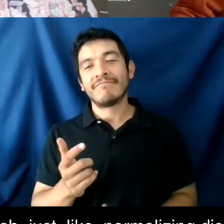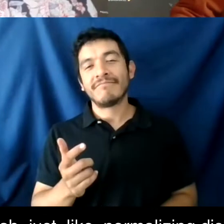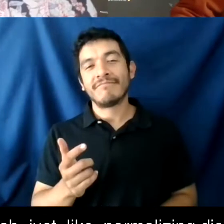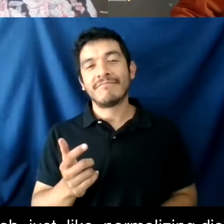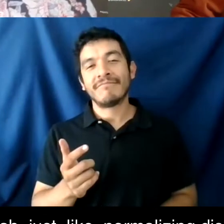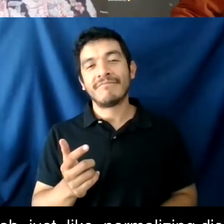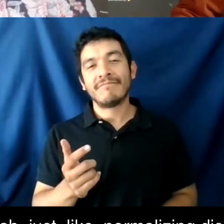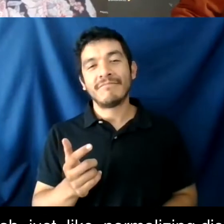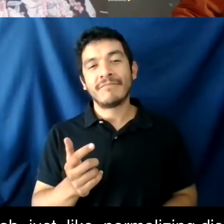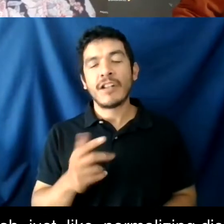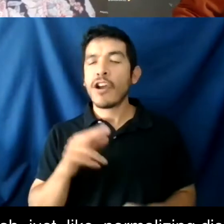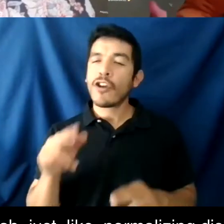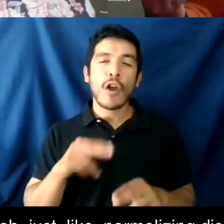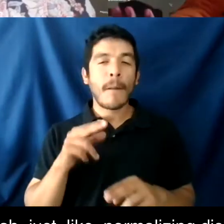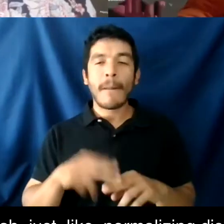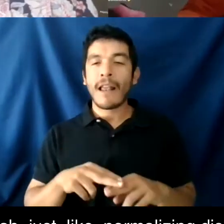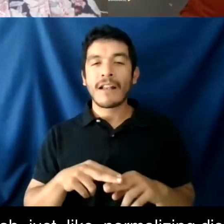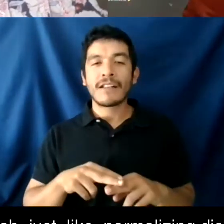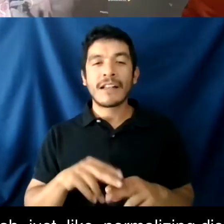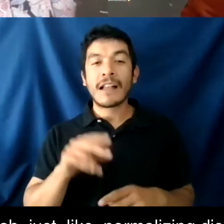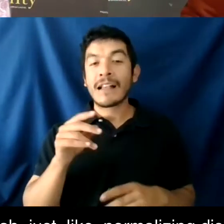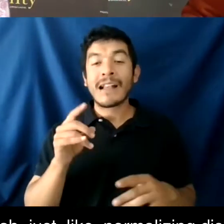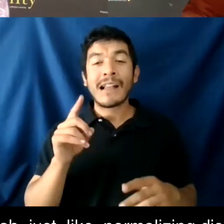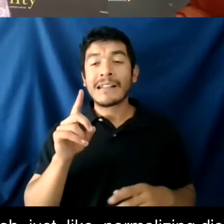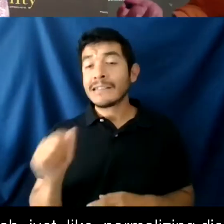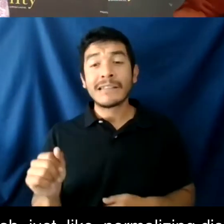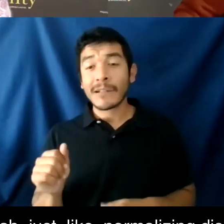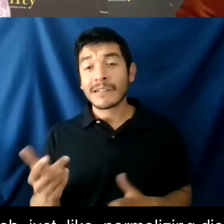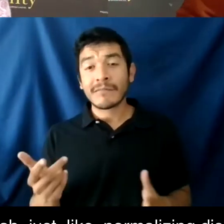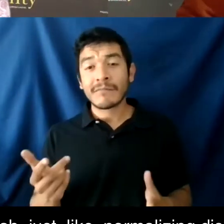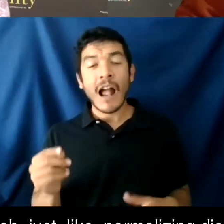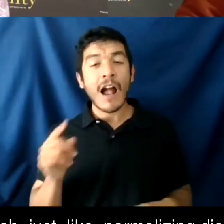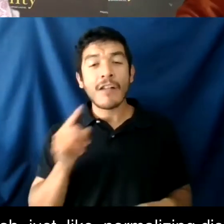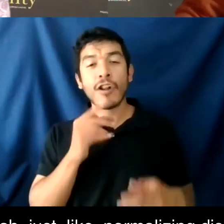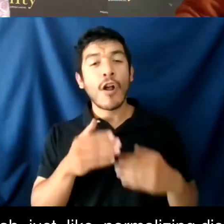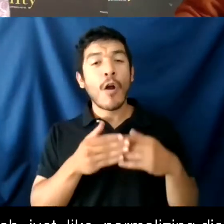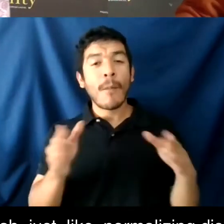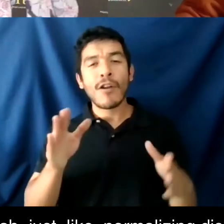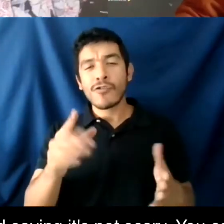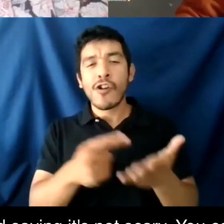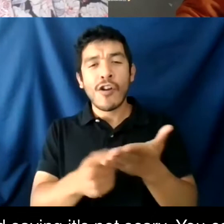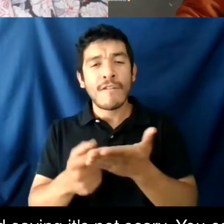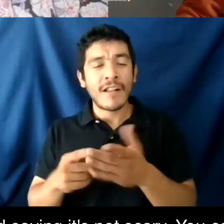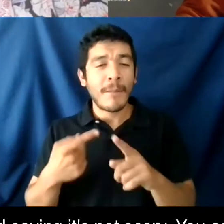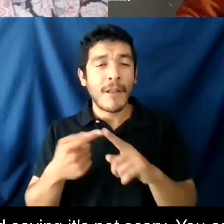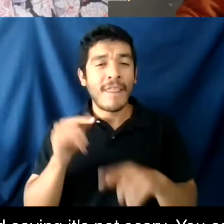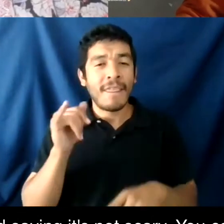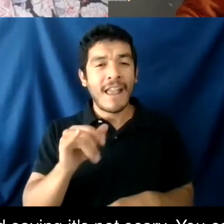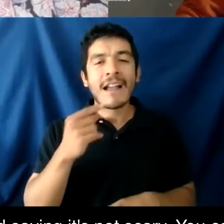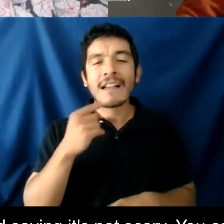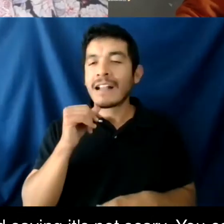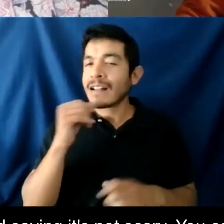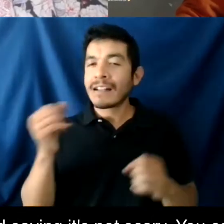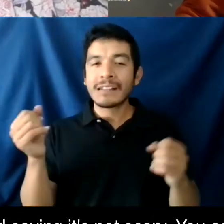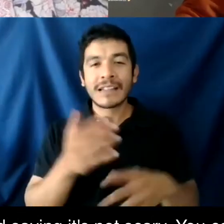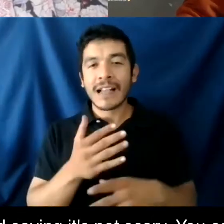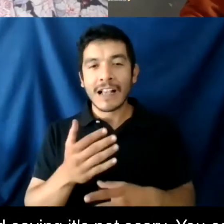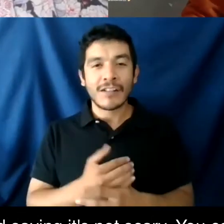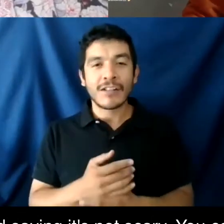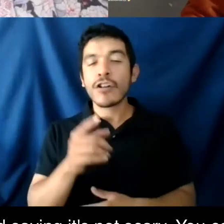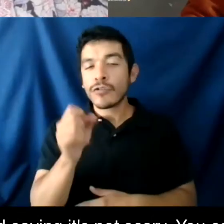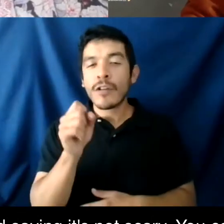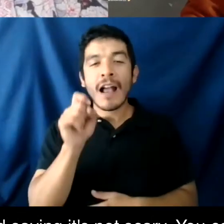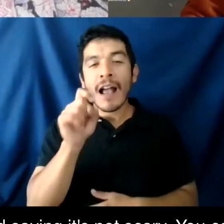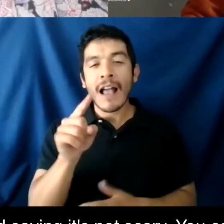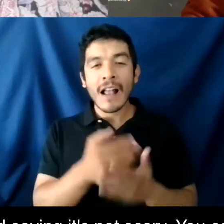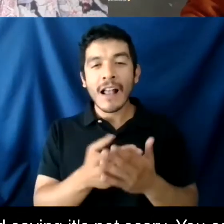yeah, just like normalizing disability and just opening up conversations about it and saying it's not scary. You can ask